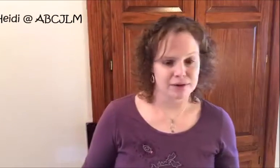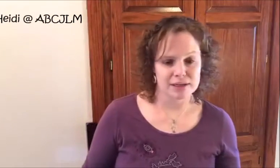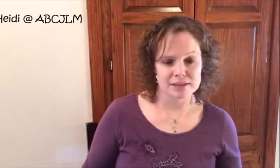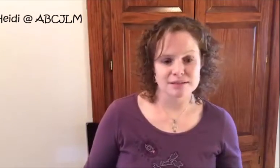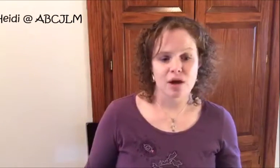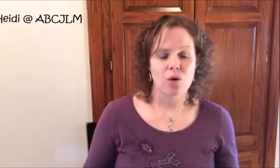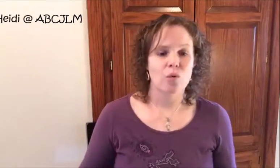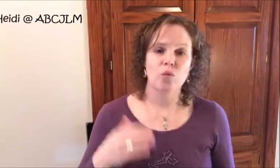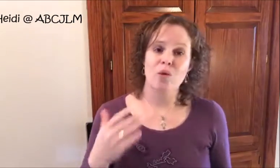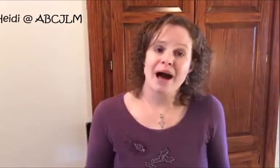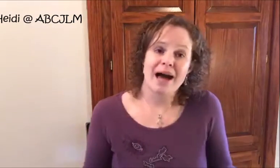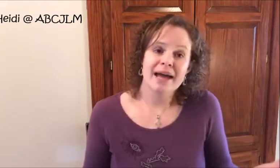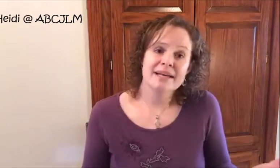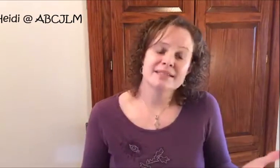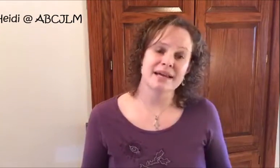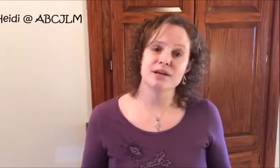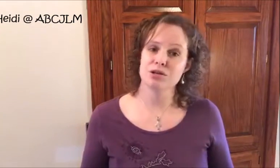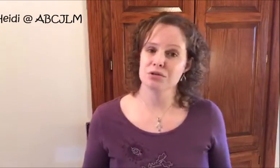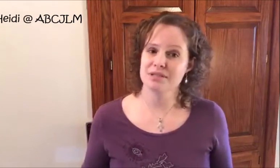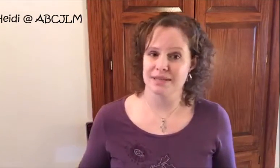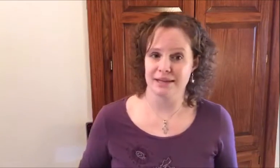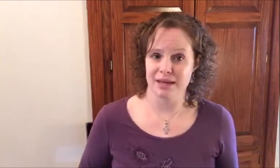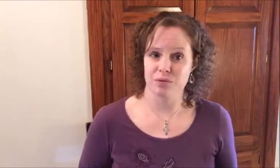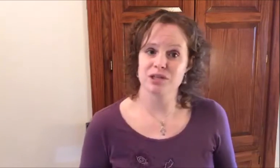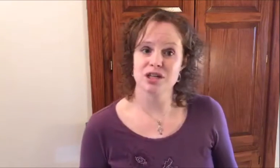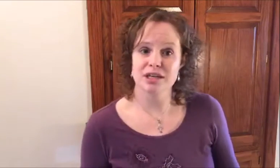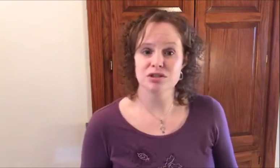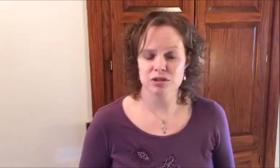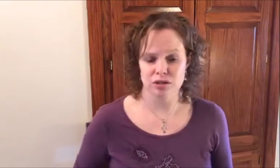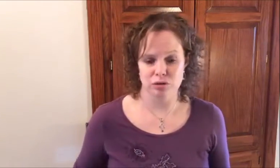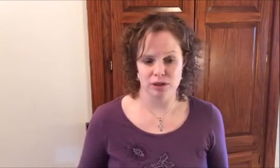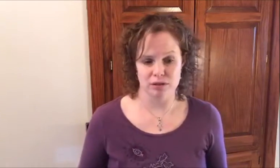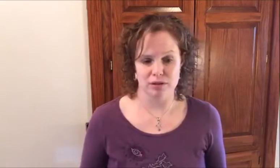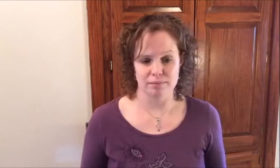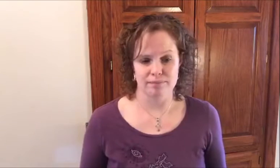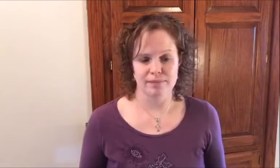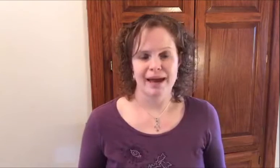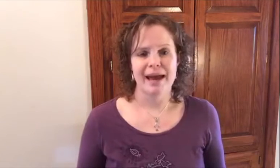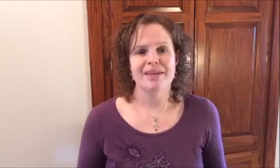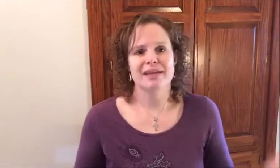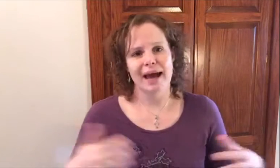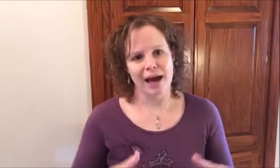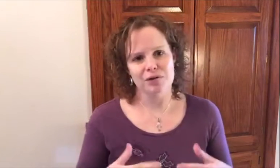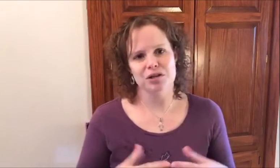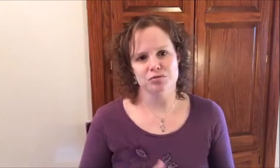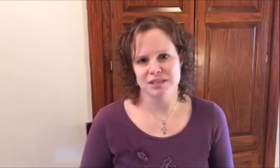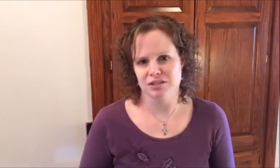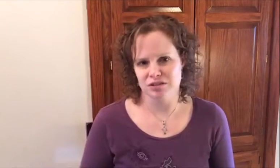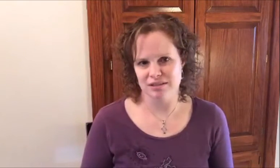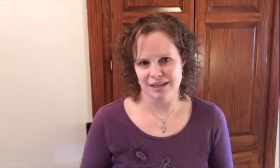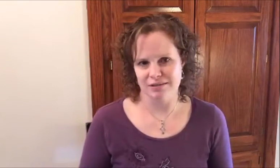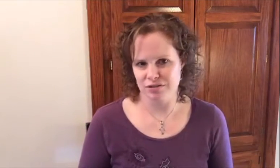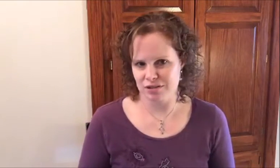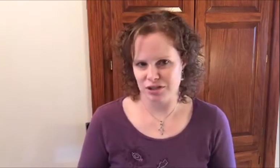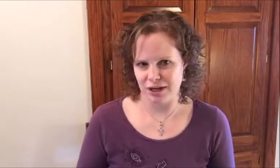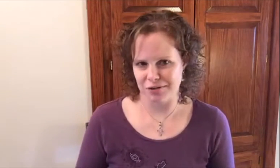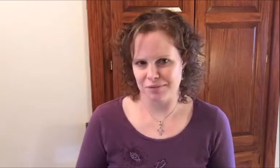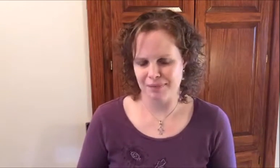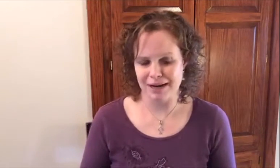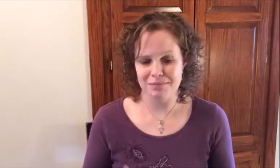about is why did I include sign language into the curriculum? And then how do you teach the signs to the child? My name